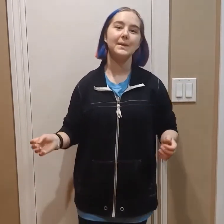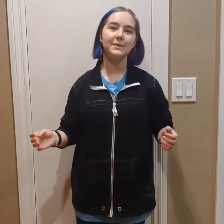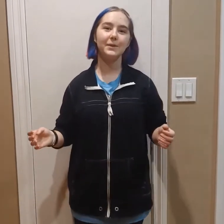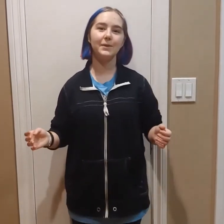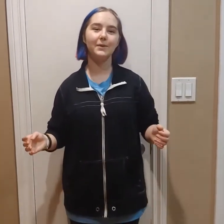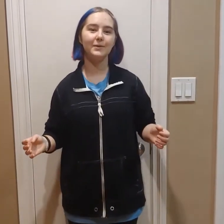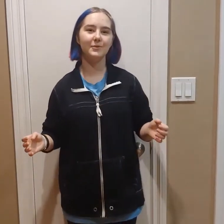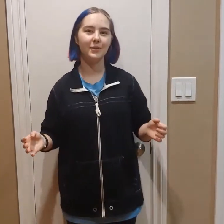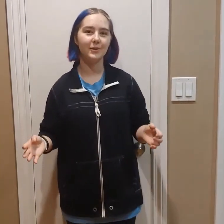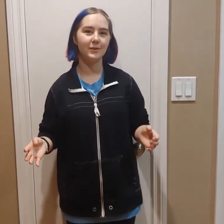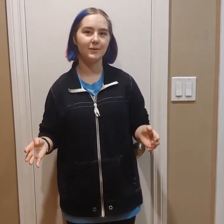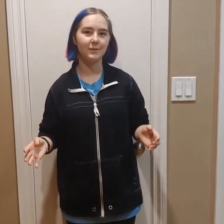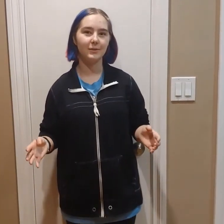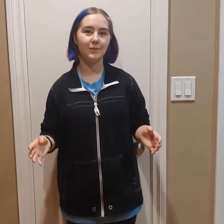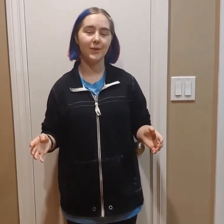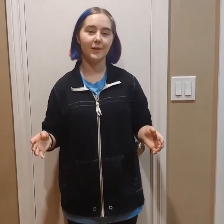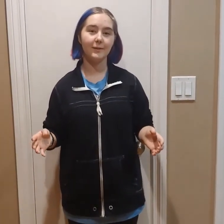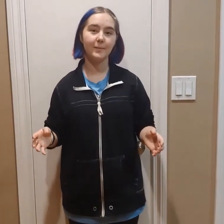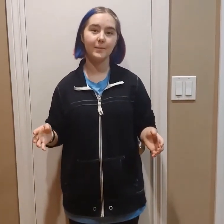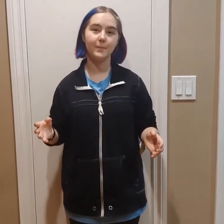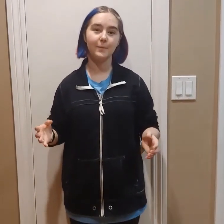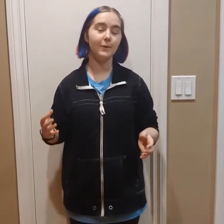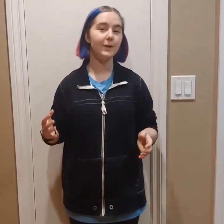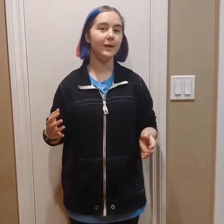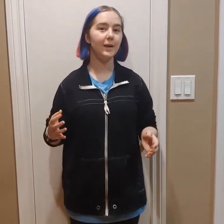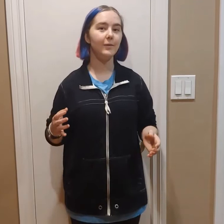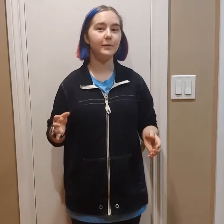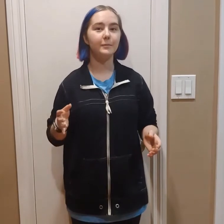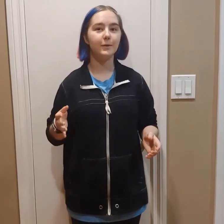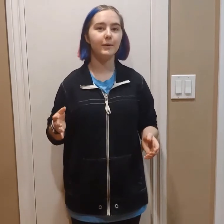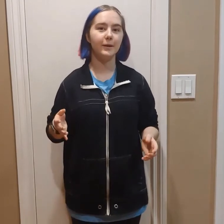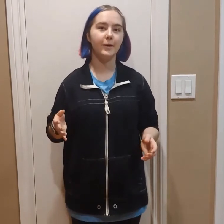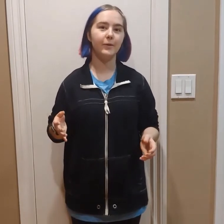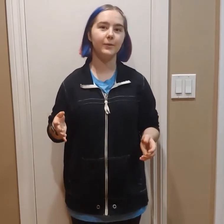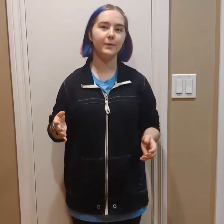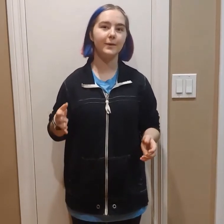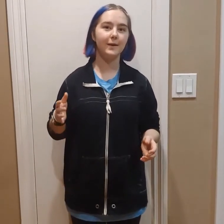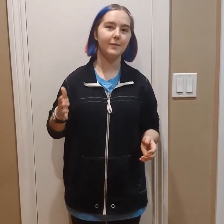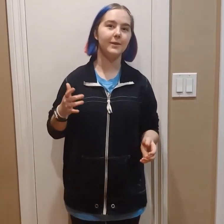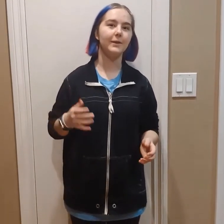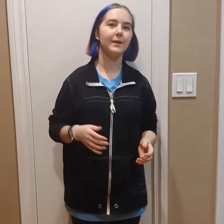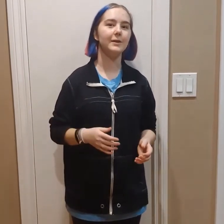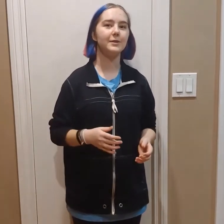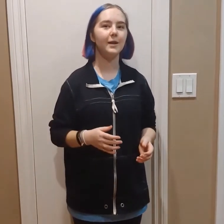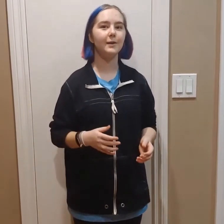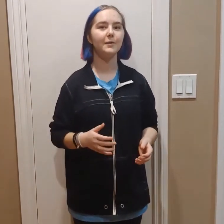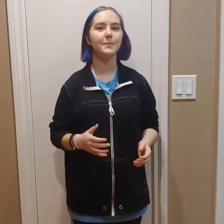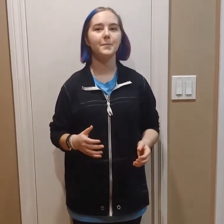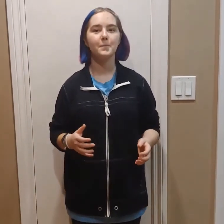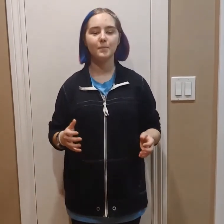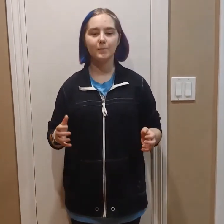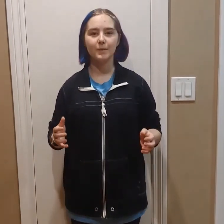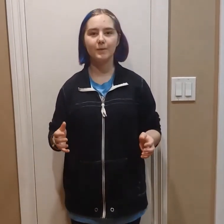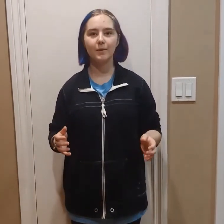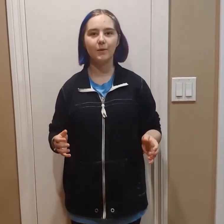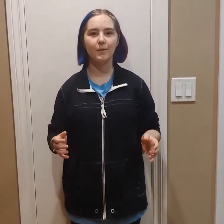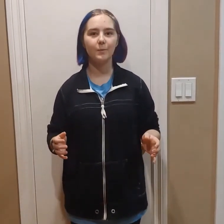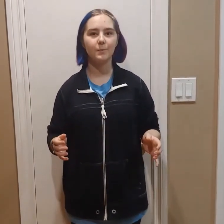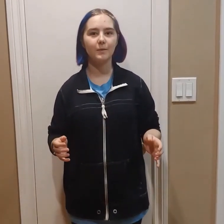So first we're doing, won't let anyone blow it out, I'm gonna let it shine. So to